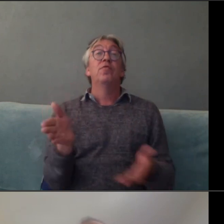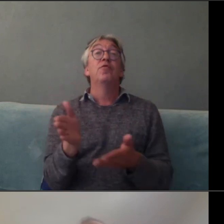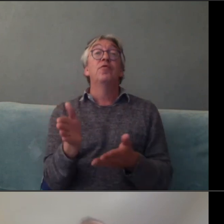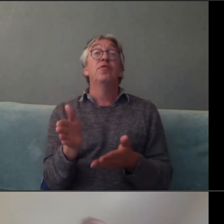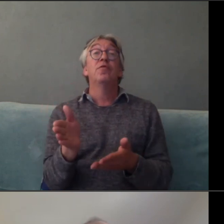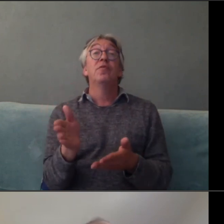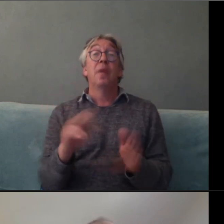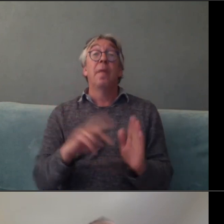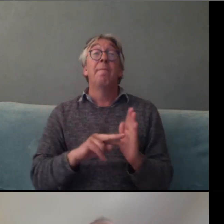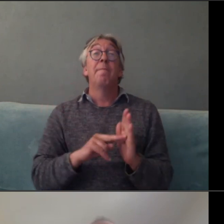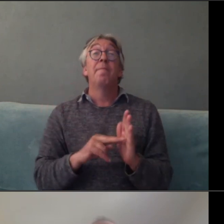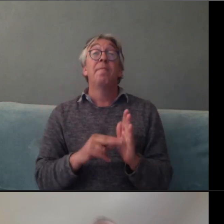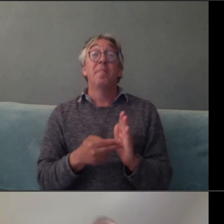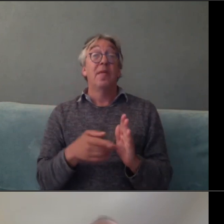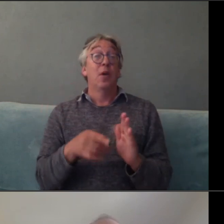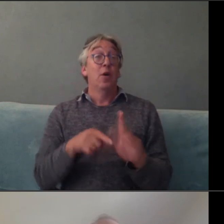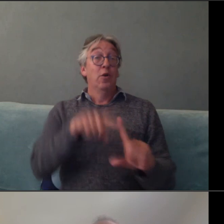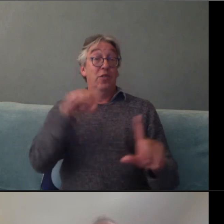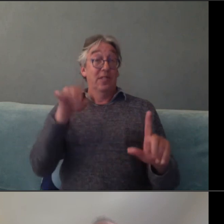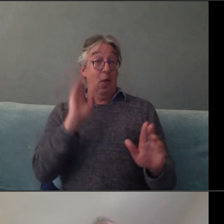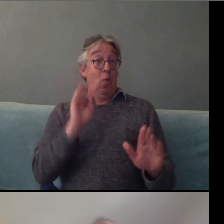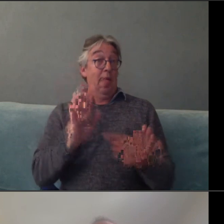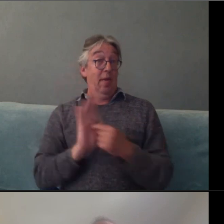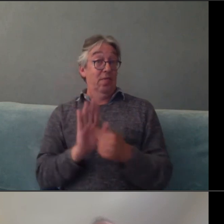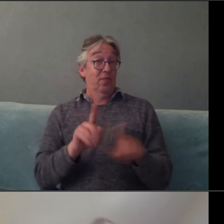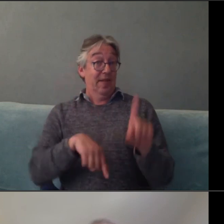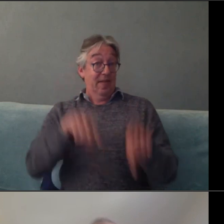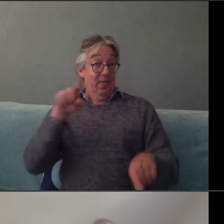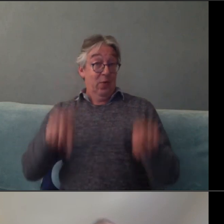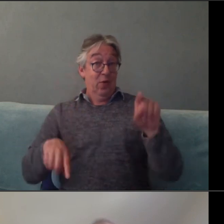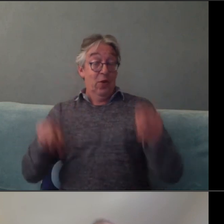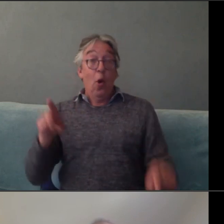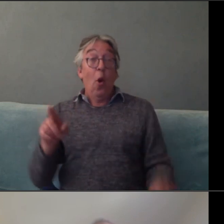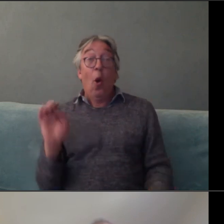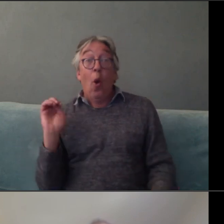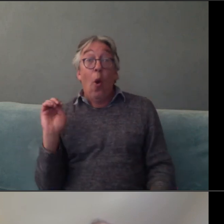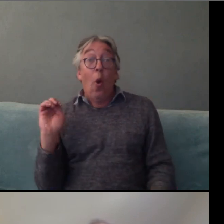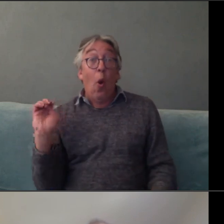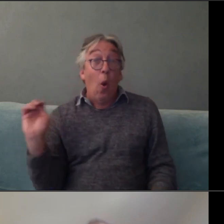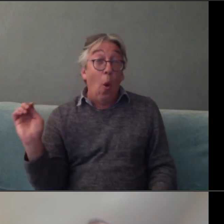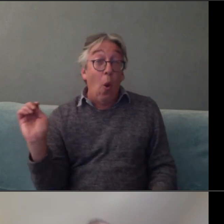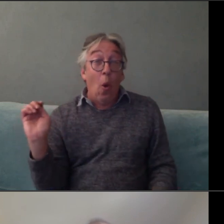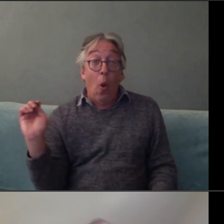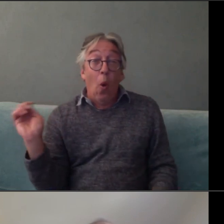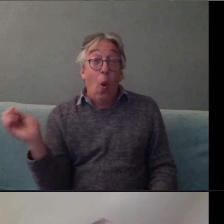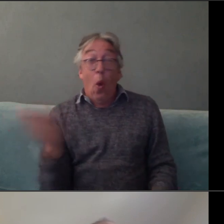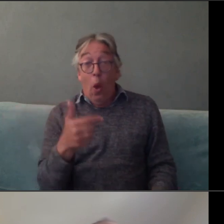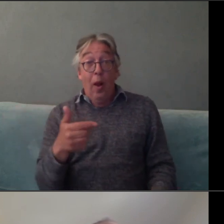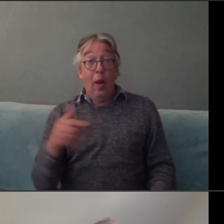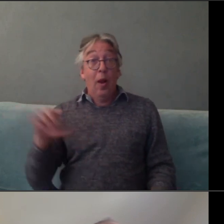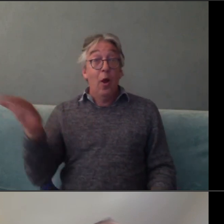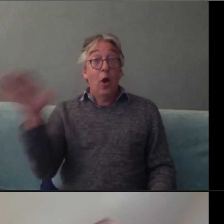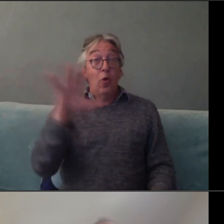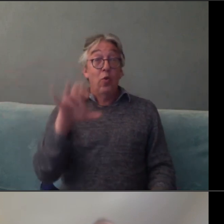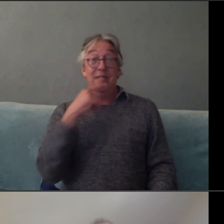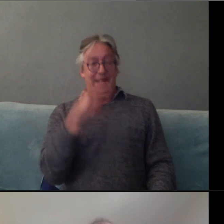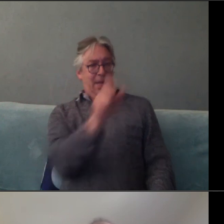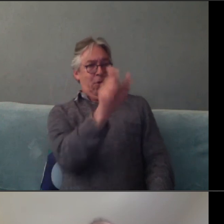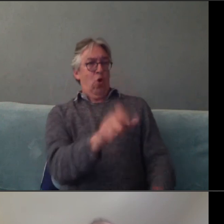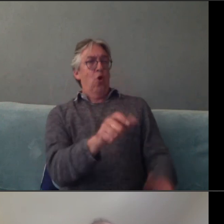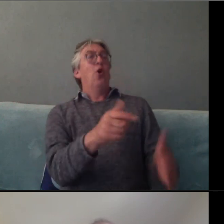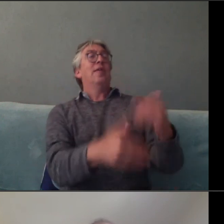that respect. Not all of the member states do classify people as disabled or not disabled. So there